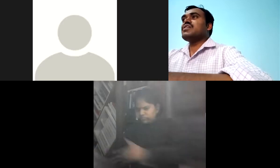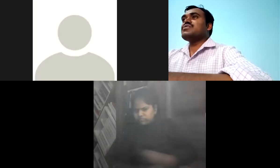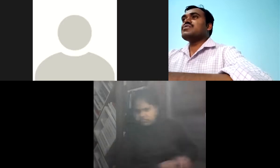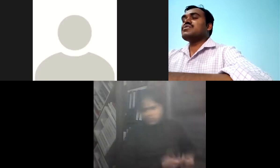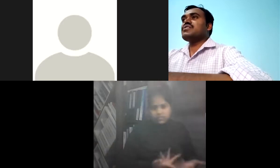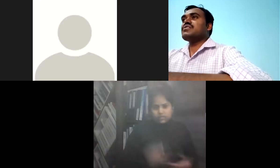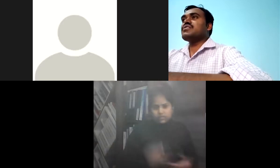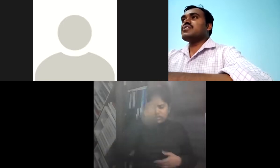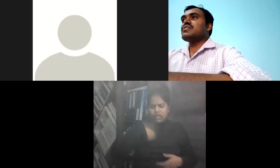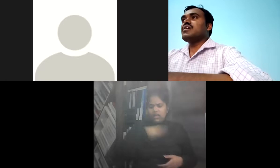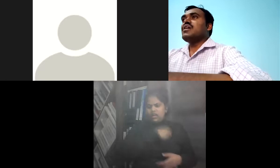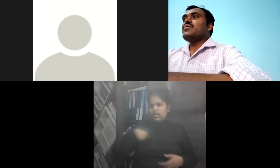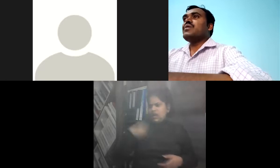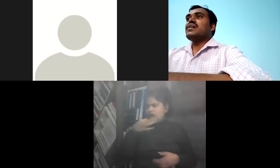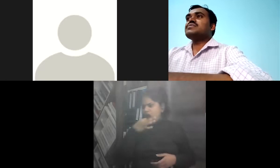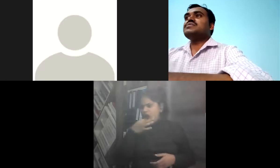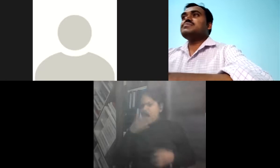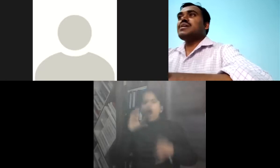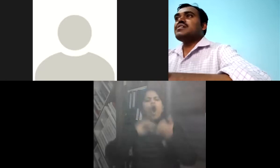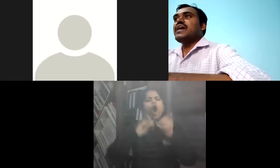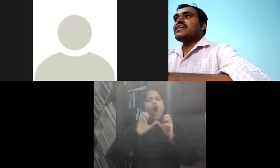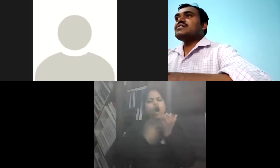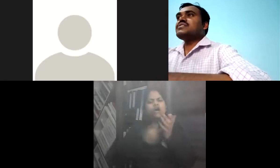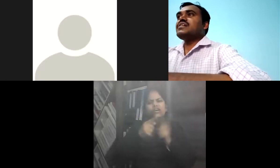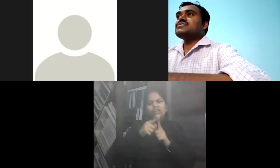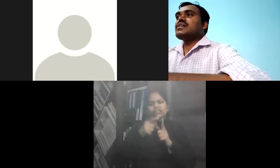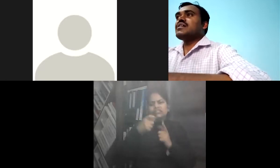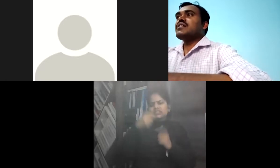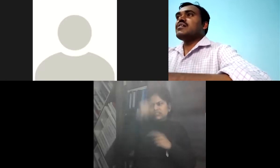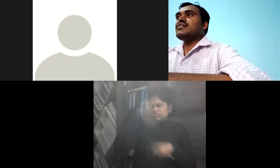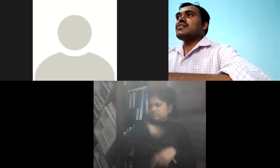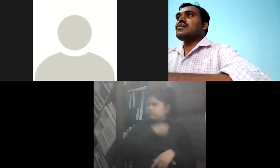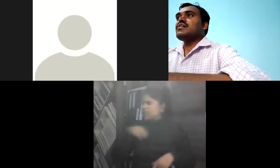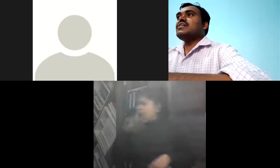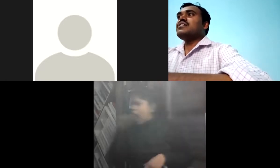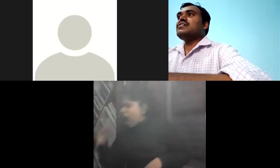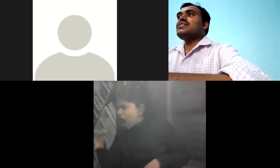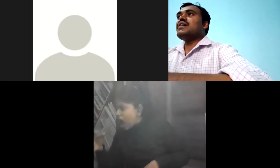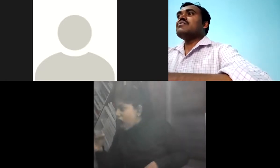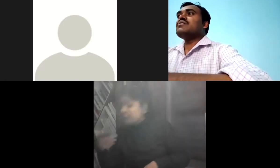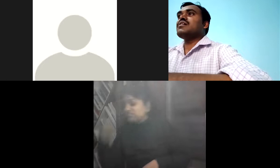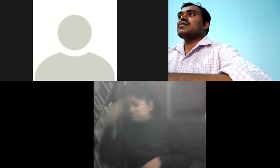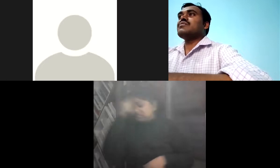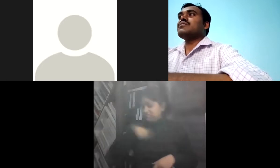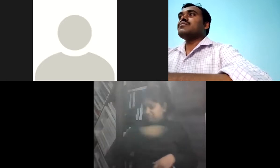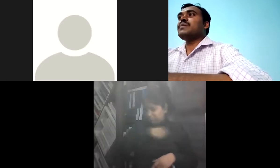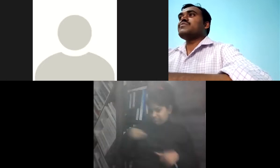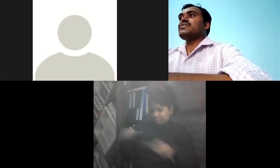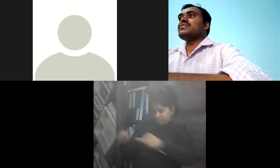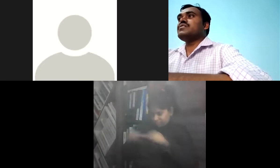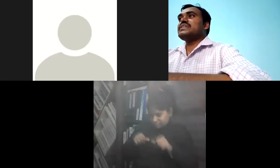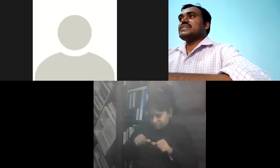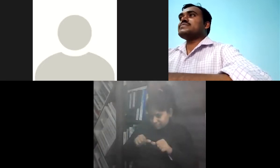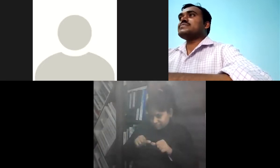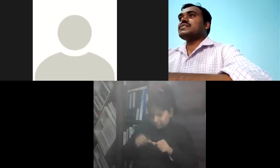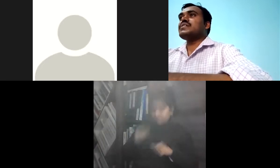than Jesus is. When Oscar's mother, Agnes, dies, he never wept for